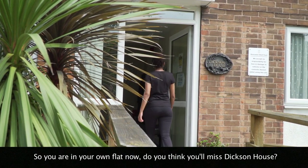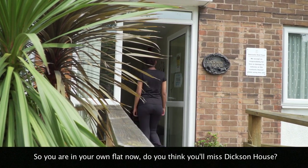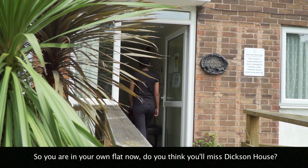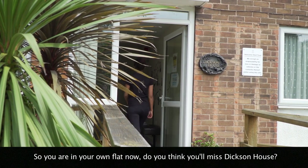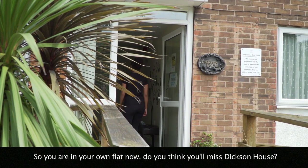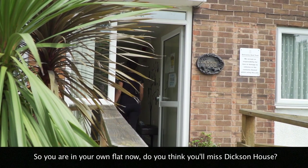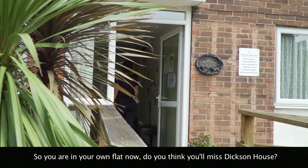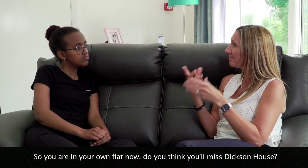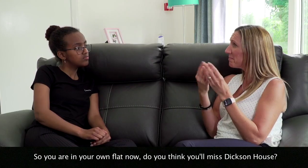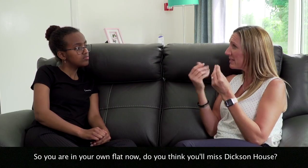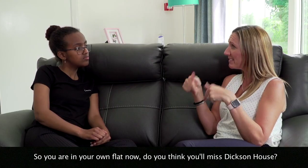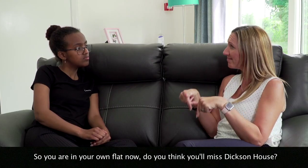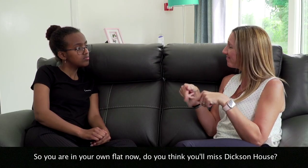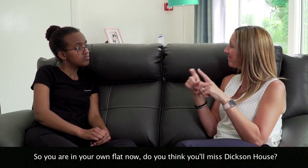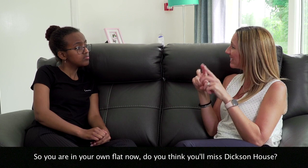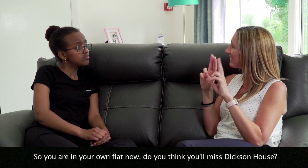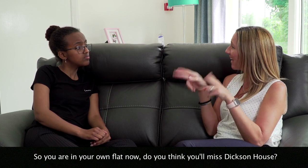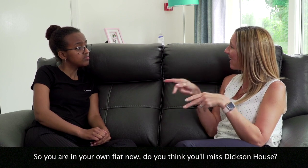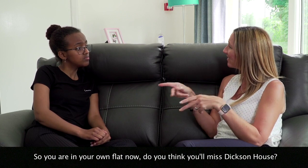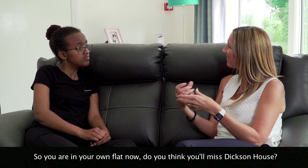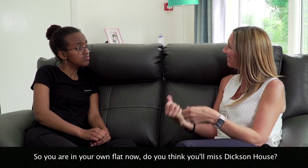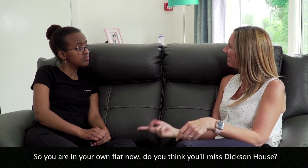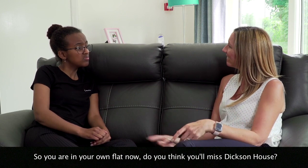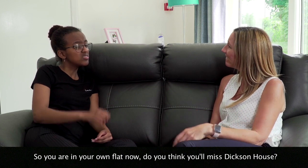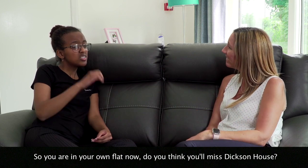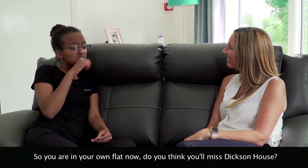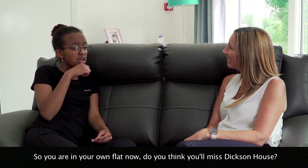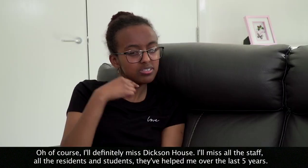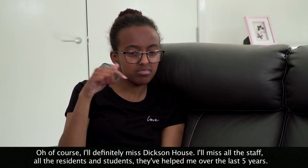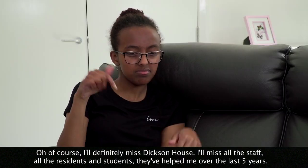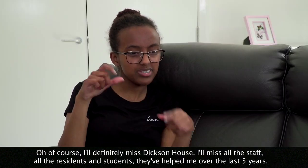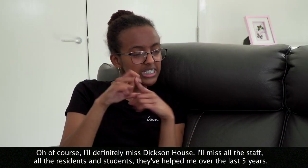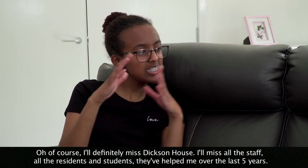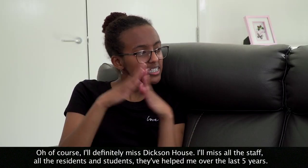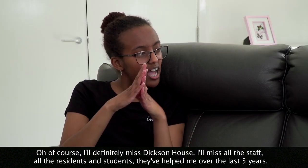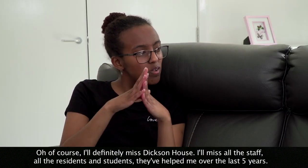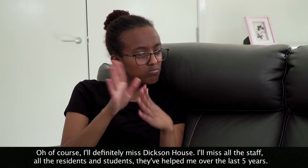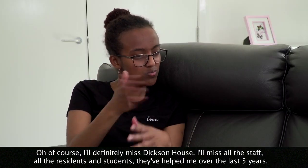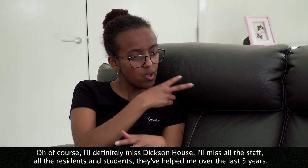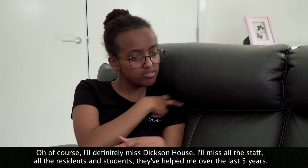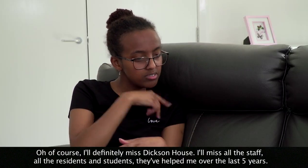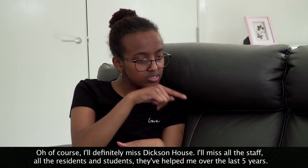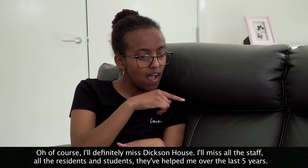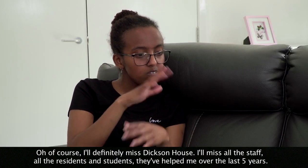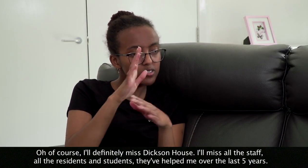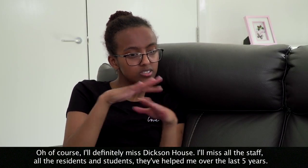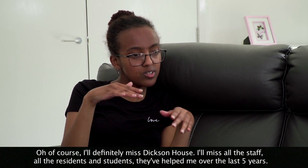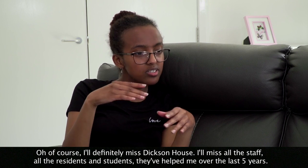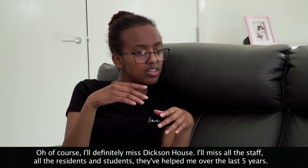So you're in your own flat now. Do you think you'll miss Dickson House? Oh, of course, I'll definitely miss Dickson House. You know, I'll definitely miss all the